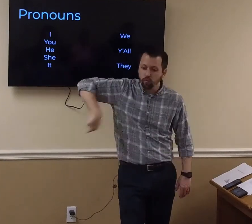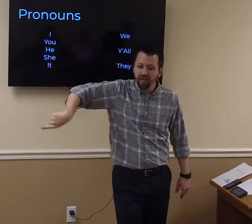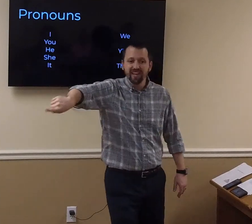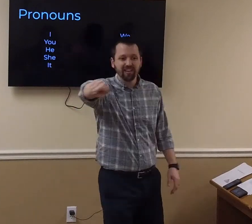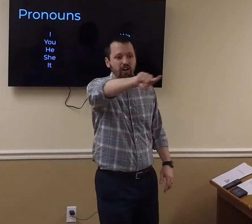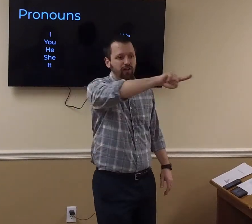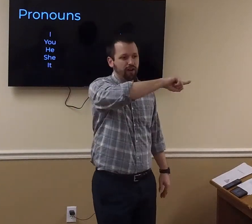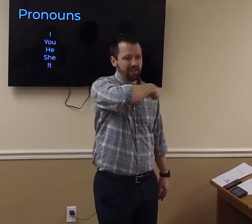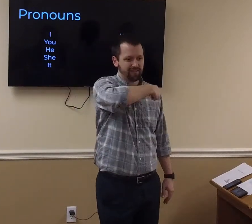we, like all of us.